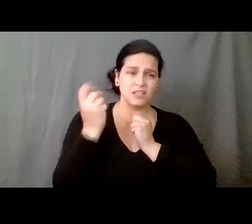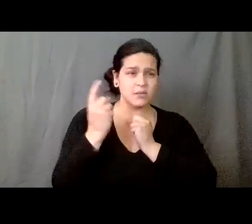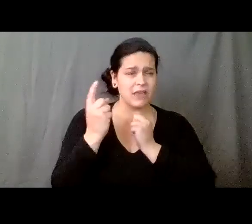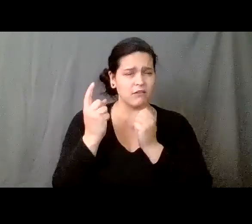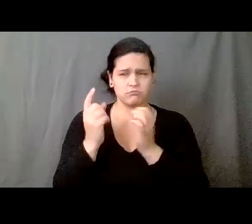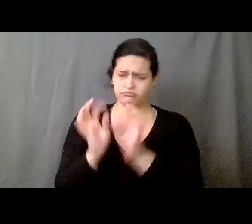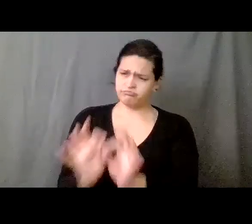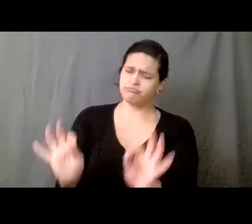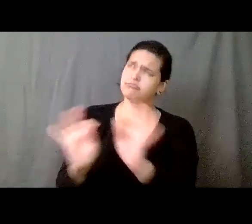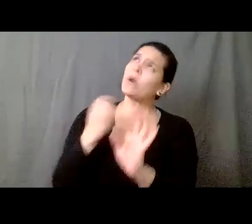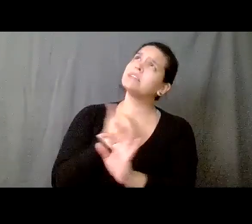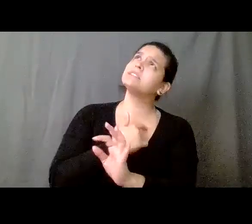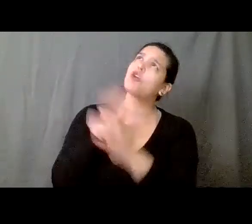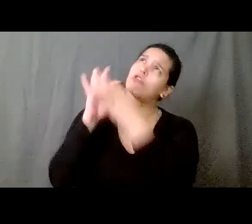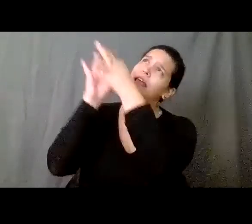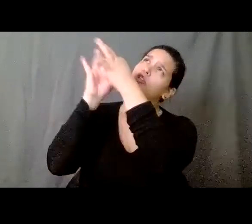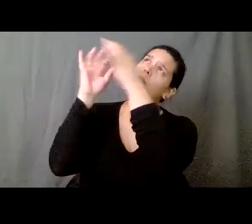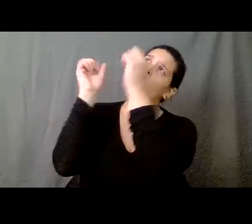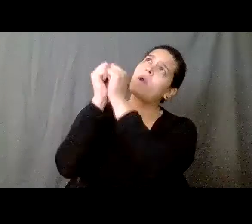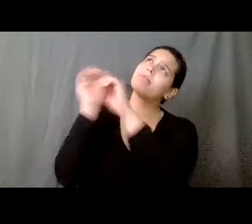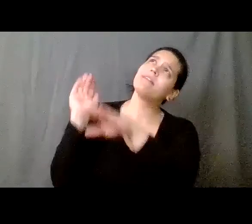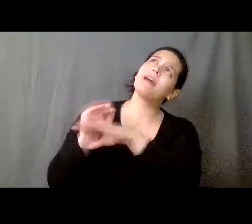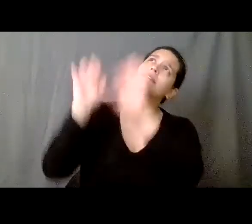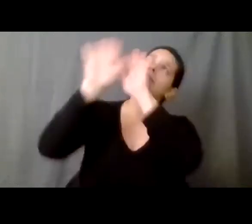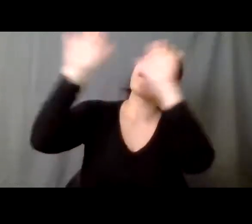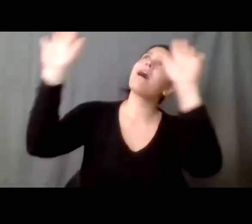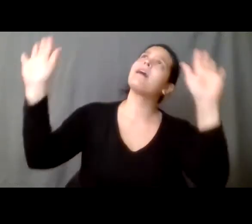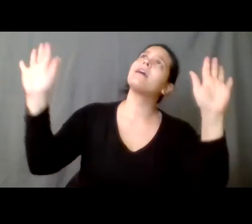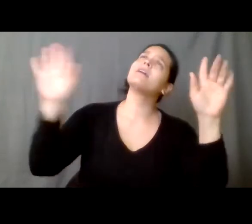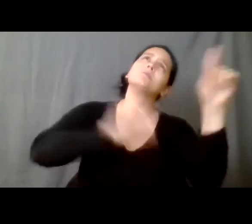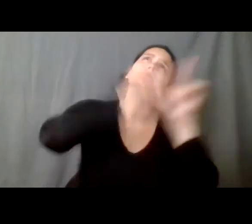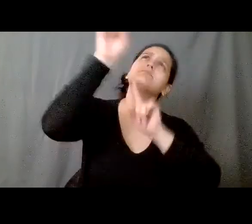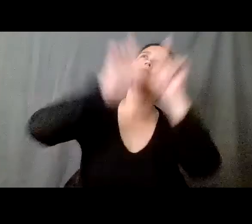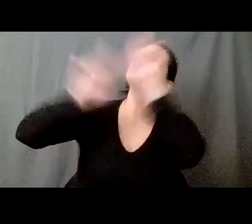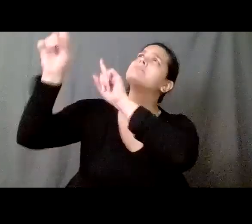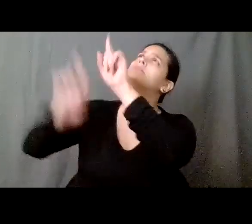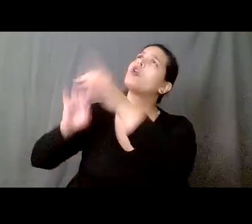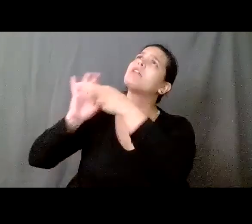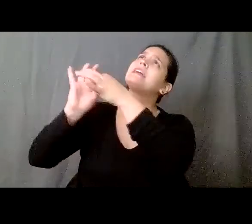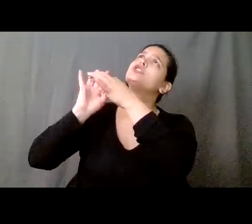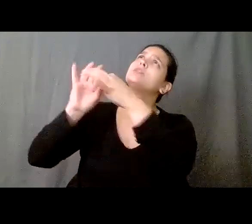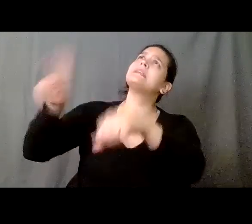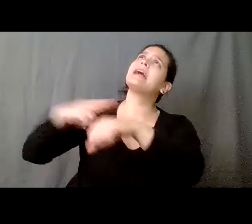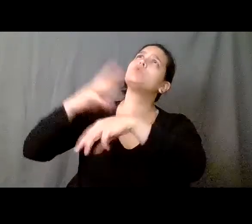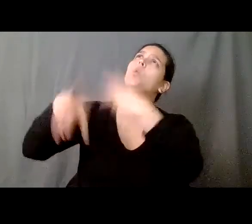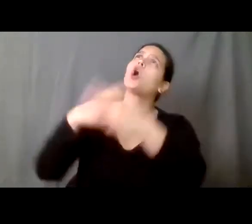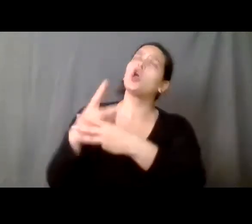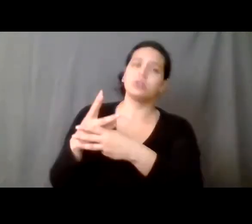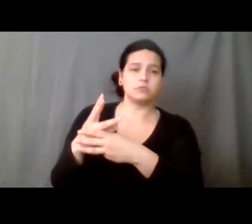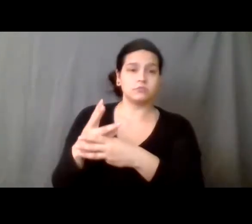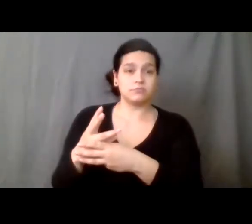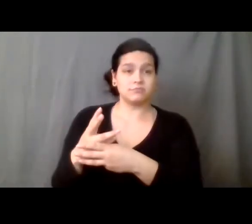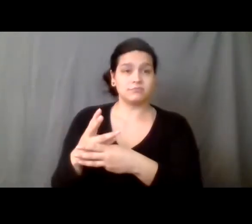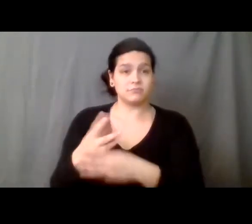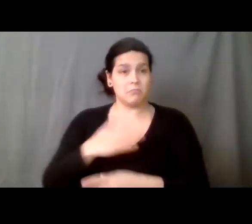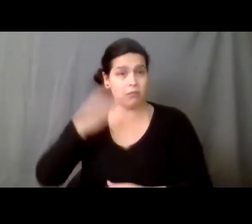There's a relationship we have with that night sky. There's a relationship to that natural world. I maintain that all of those are wrapped